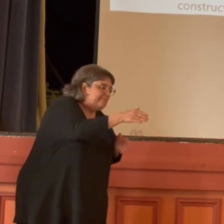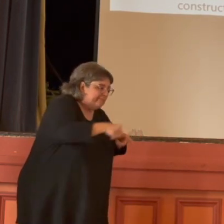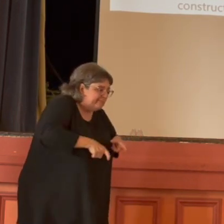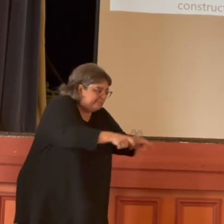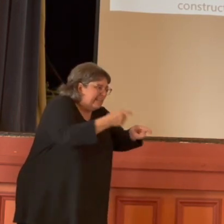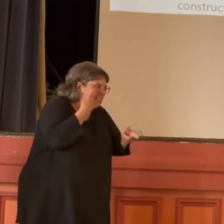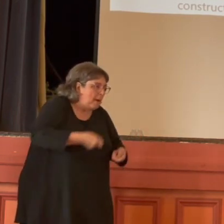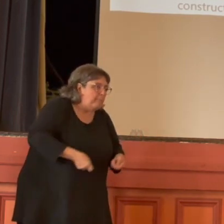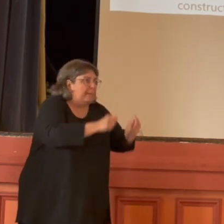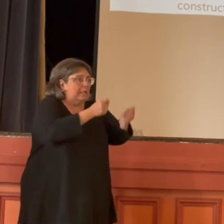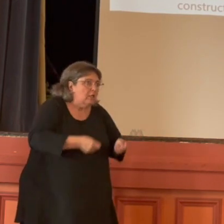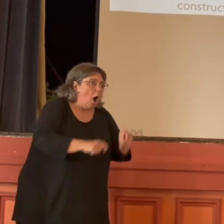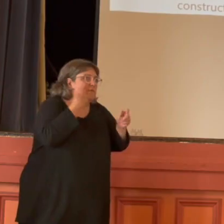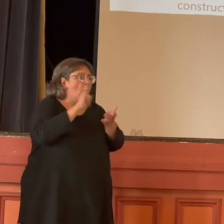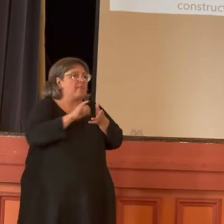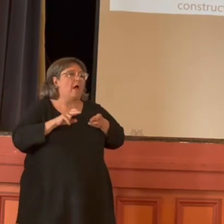had just been dug through the city.